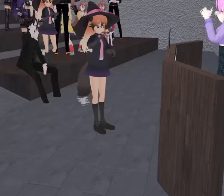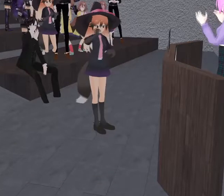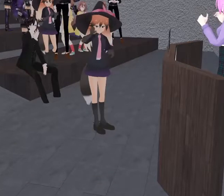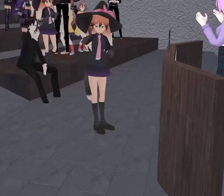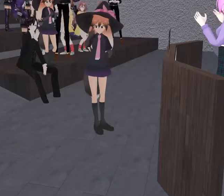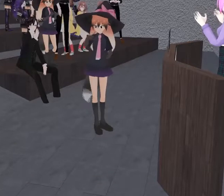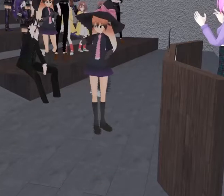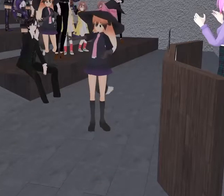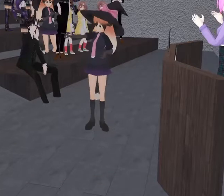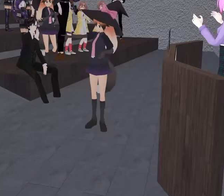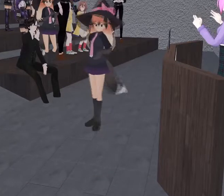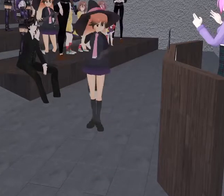Sure.